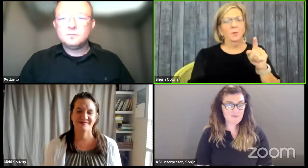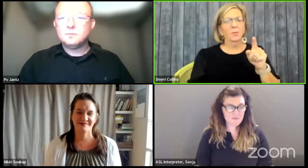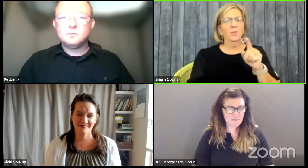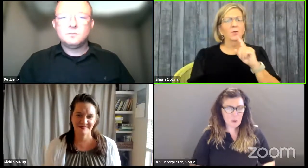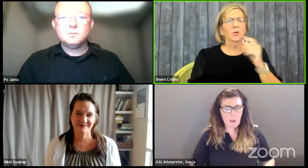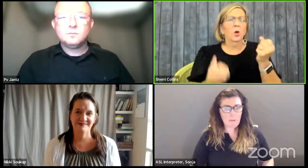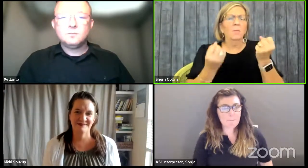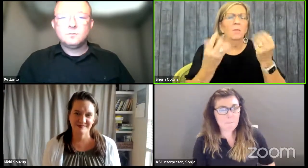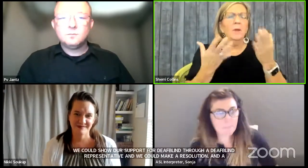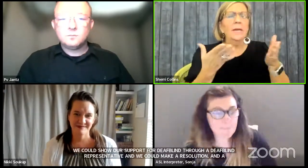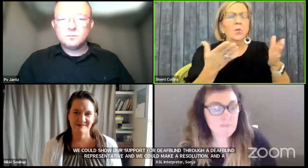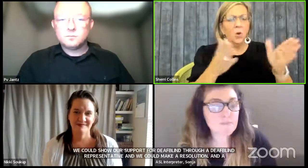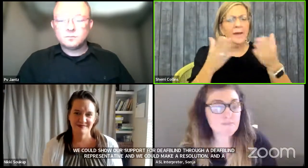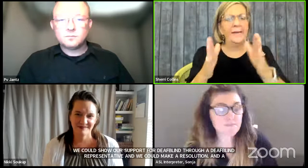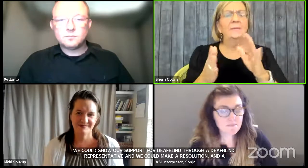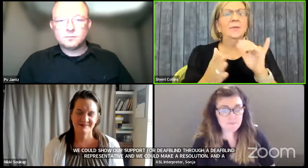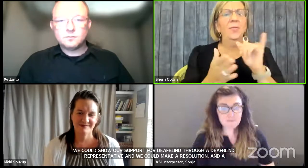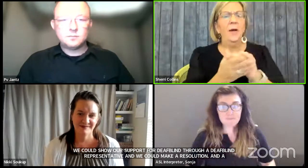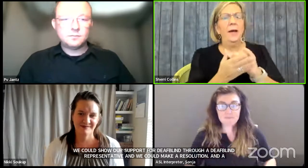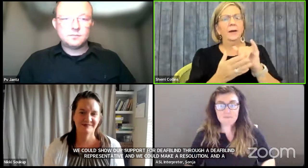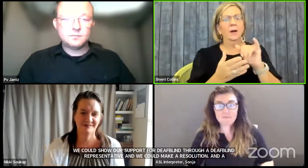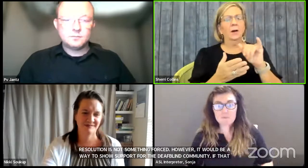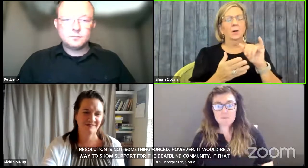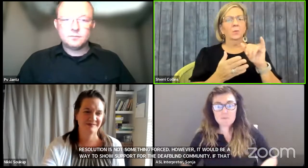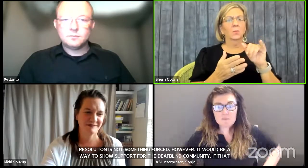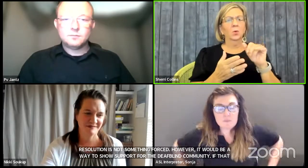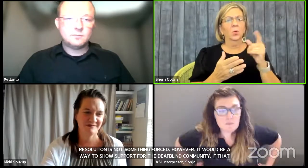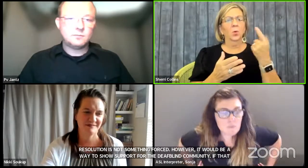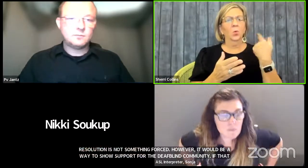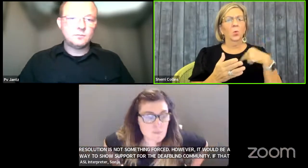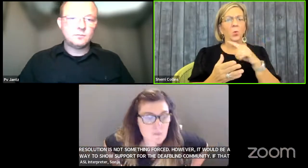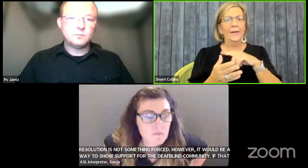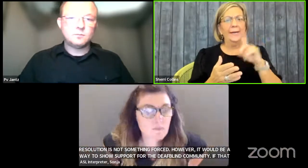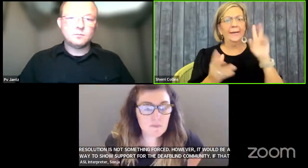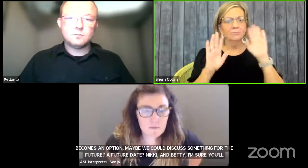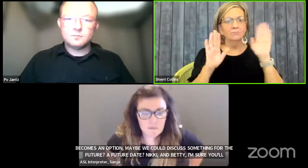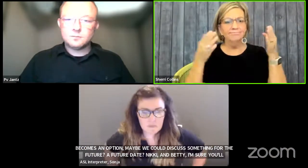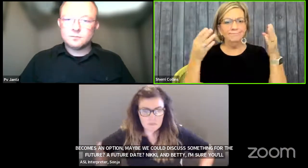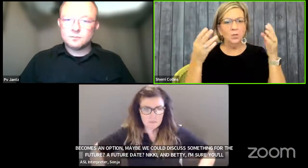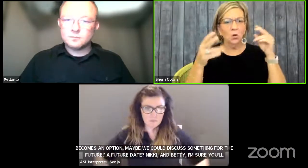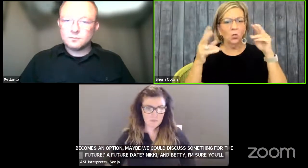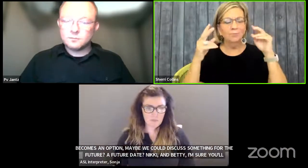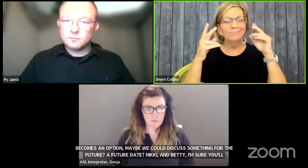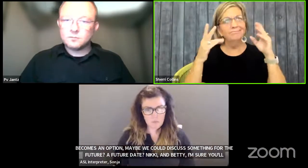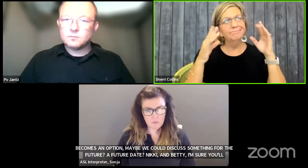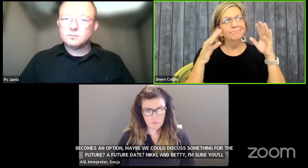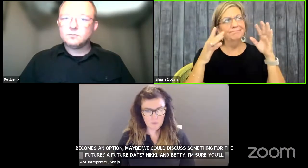Absolutely. There are many ways that we can,